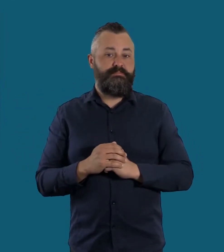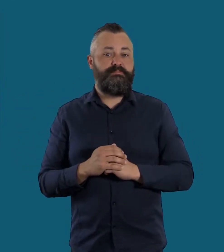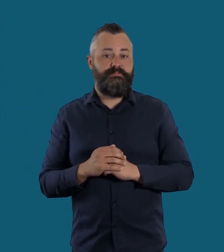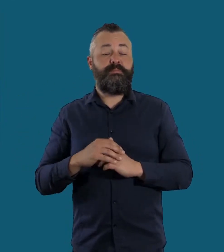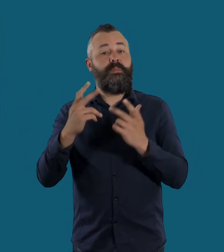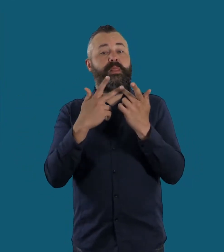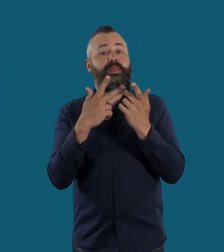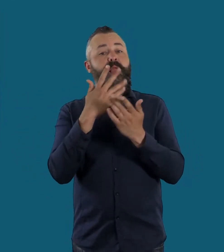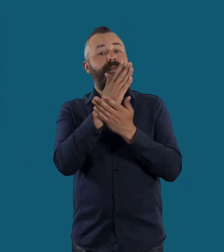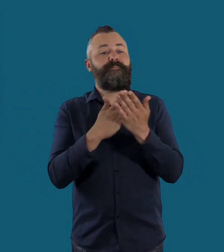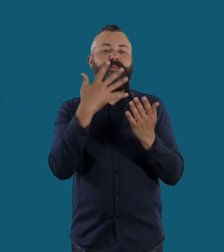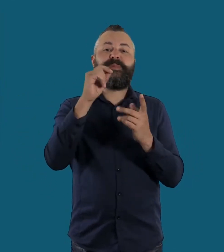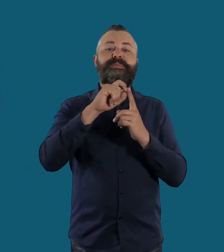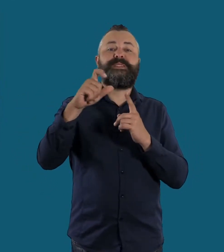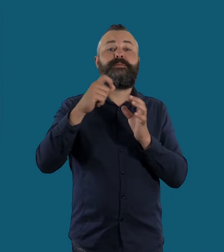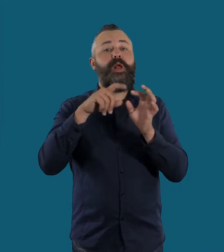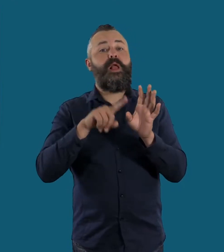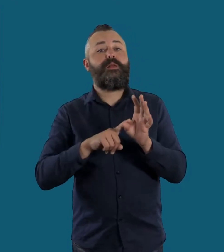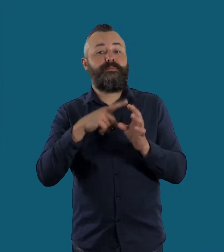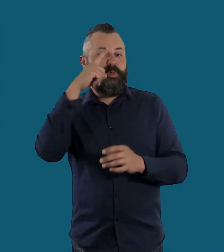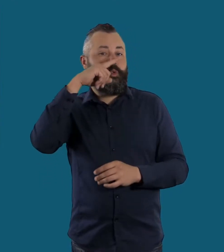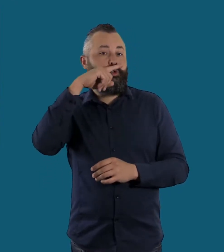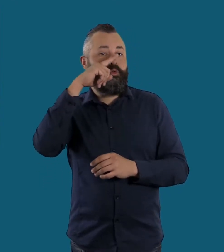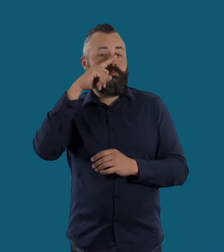The other 50% are due to human activity, either accidental or deliberate.